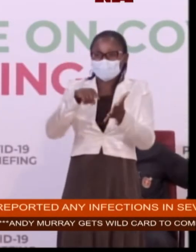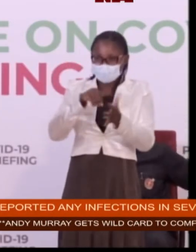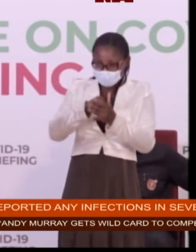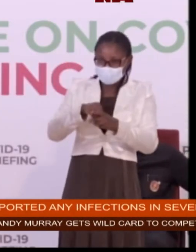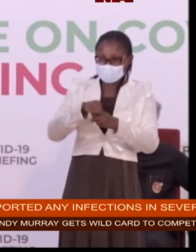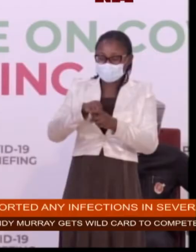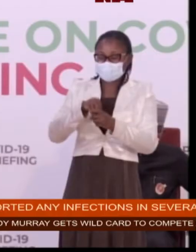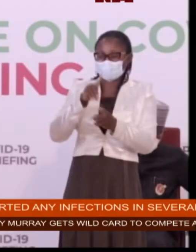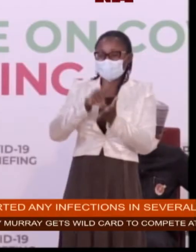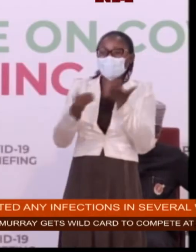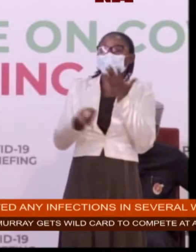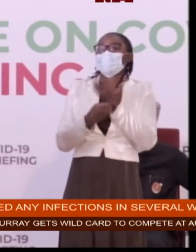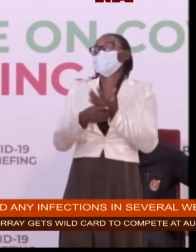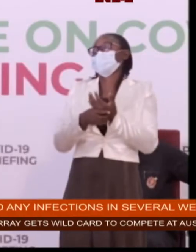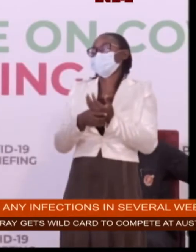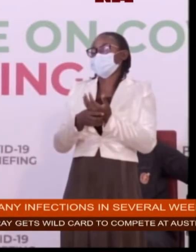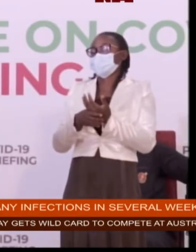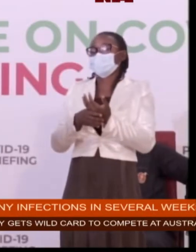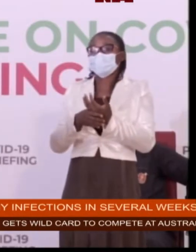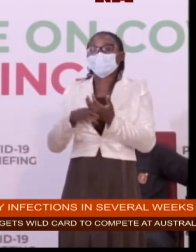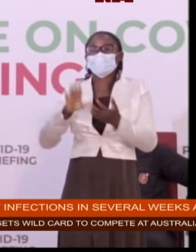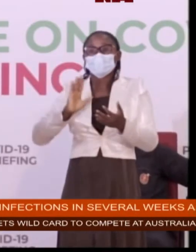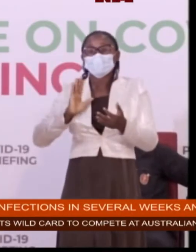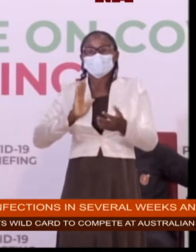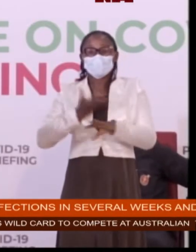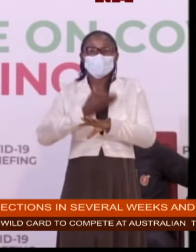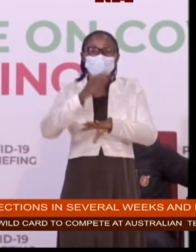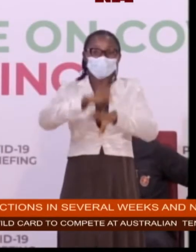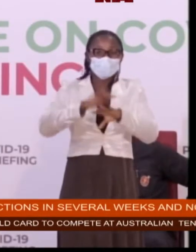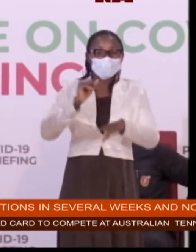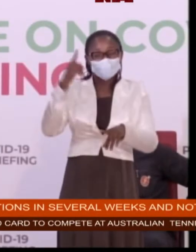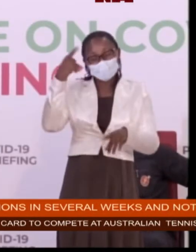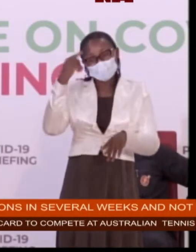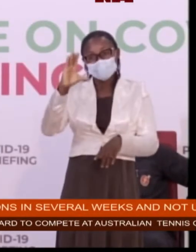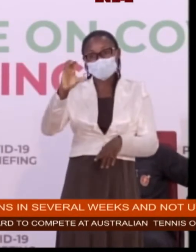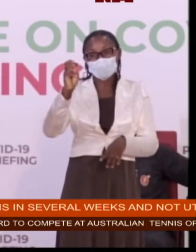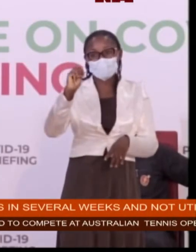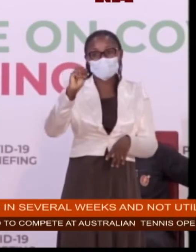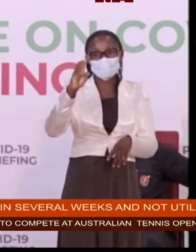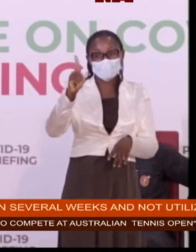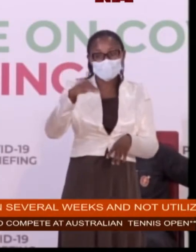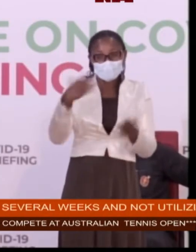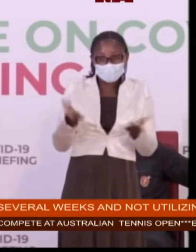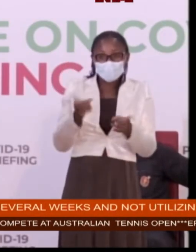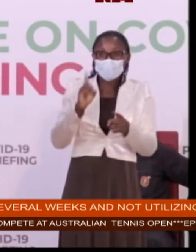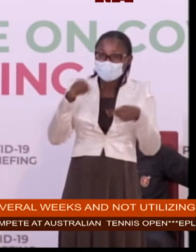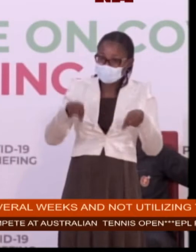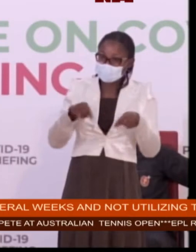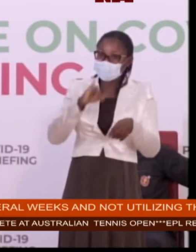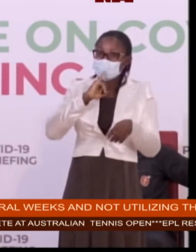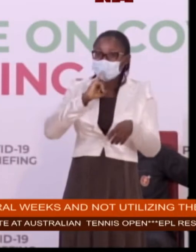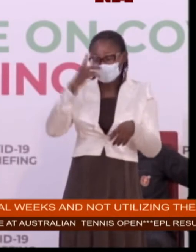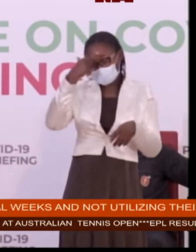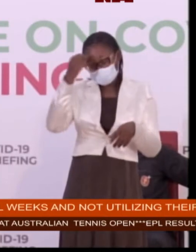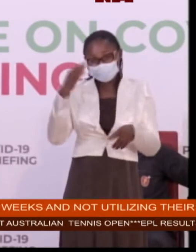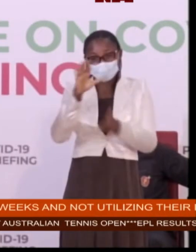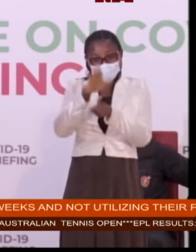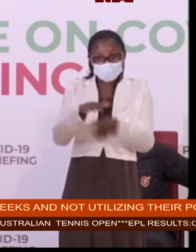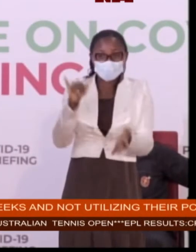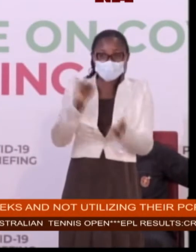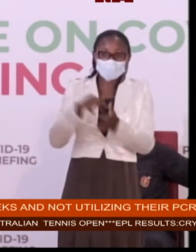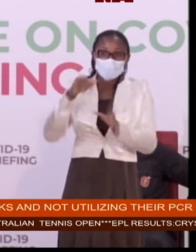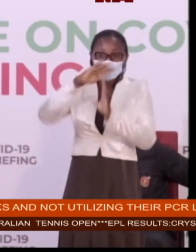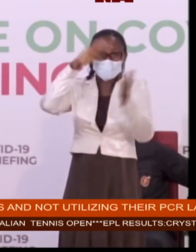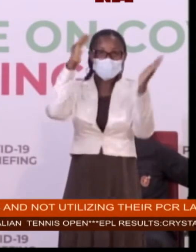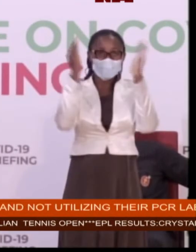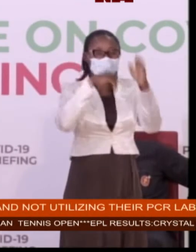December. Our colleagues, the CMDs, are here today because of the pressures that we face across